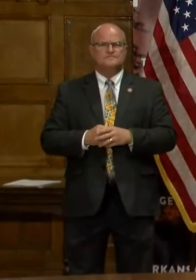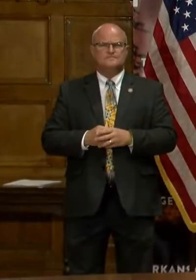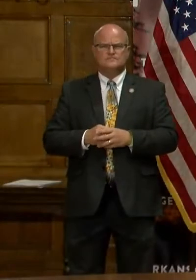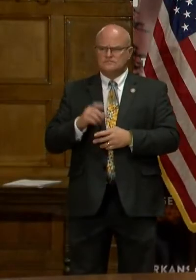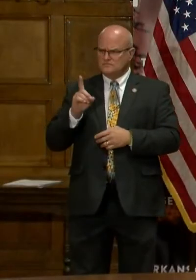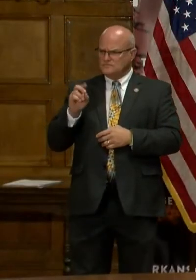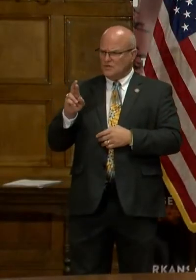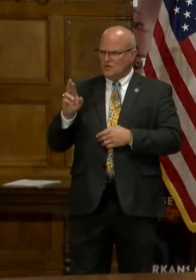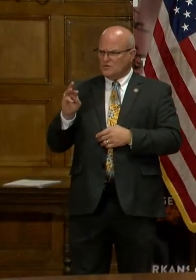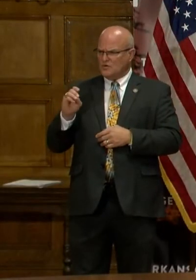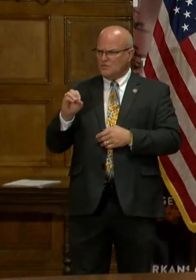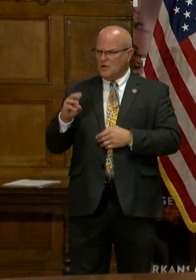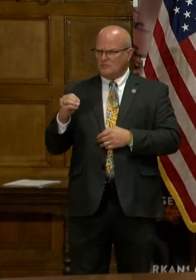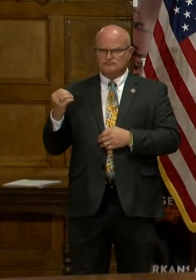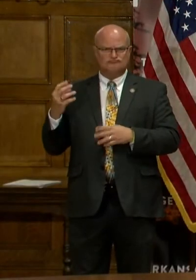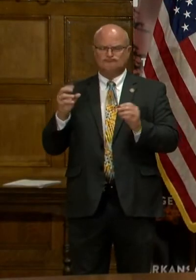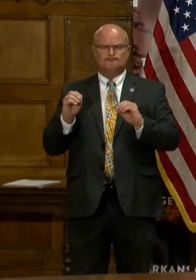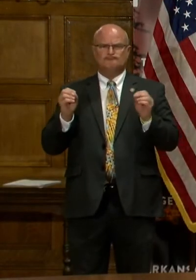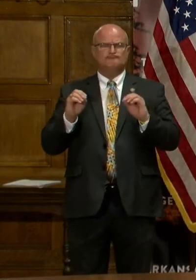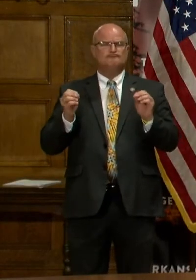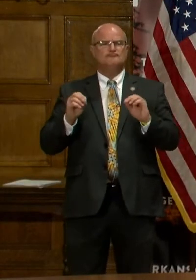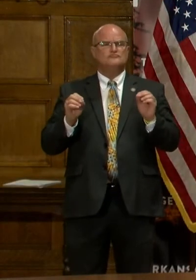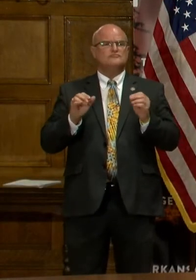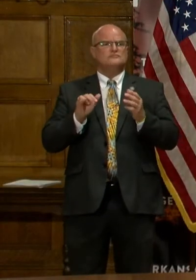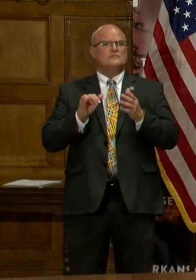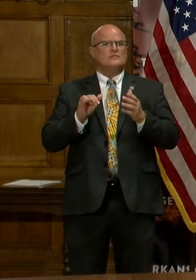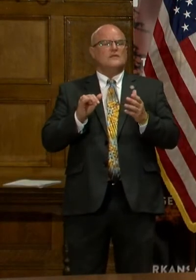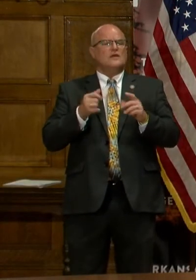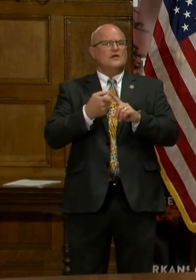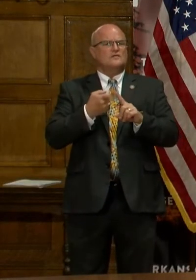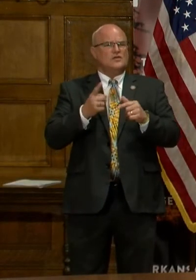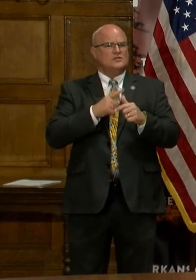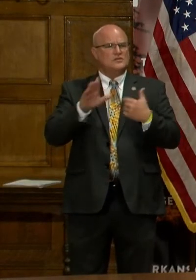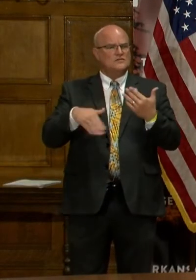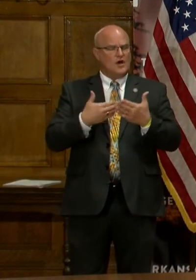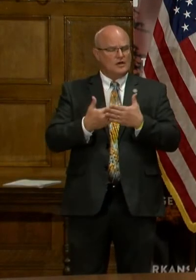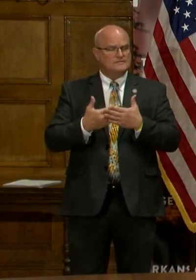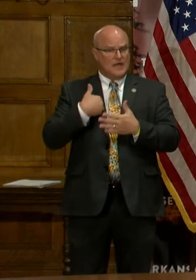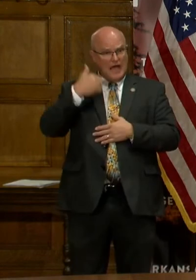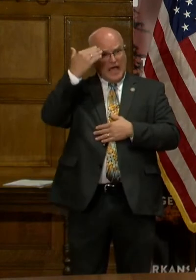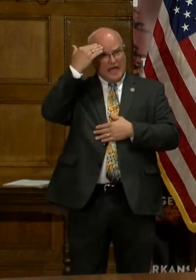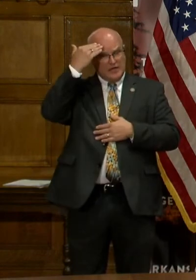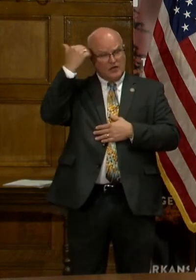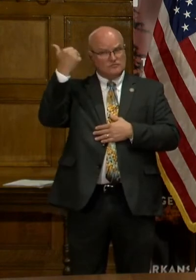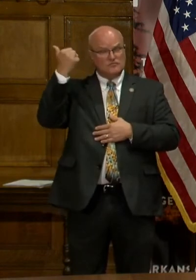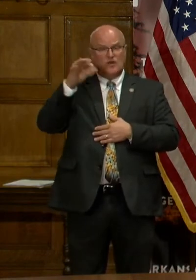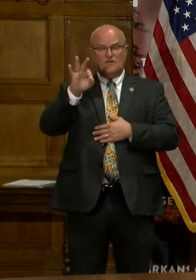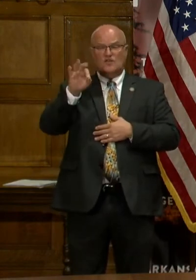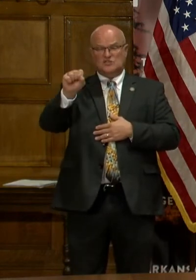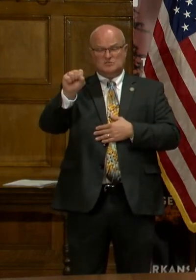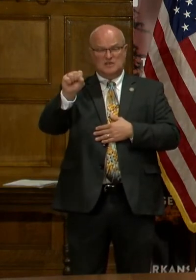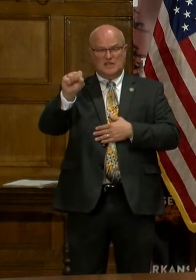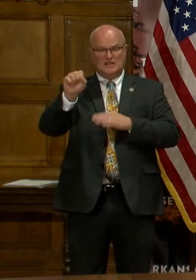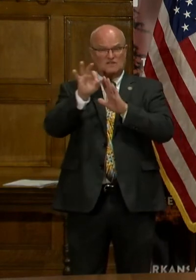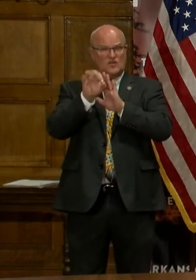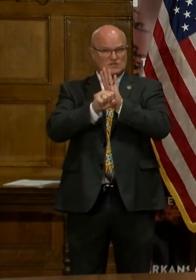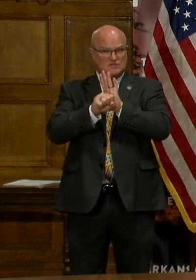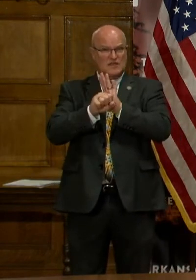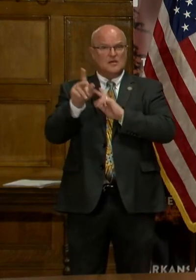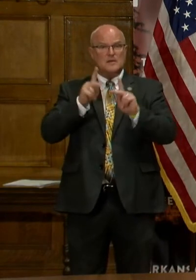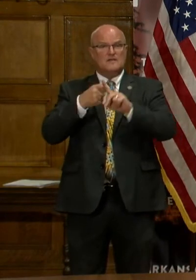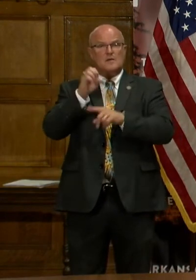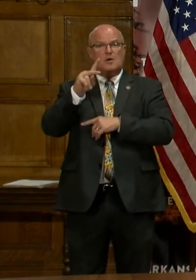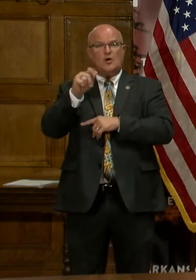Dr. Romero, do you have anything on that? I mean, first of all, I mean, I know in Fort Smith they routinely have people